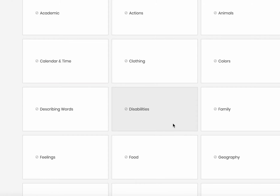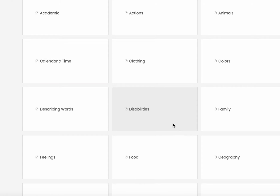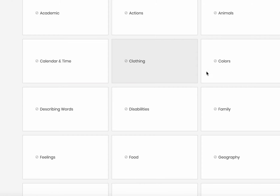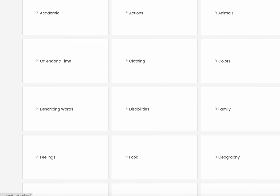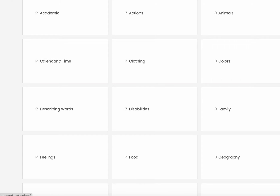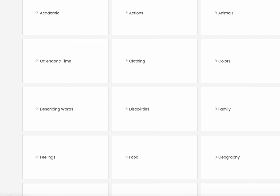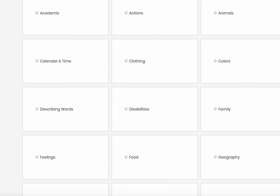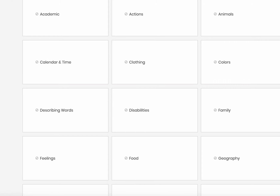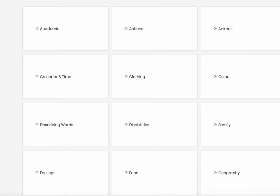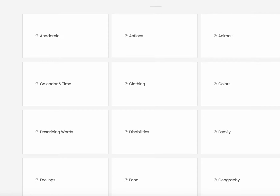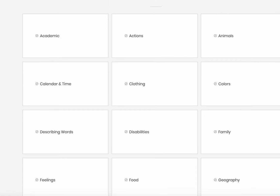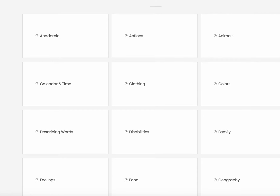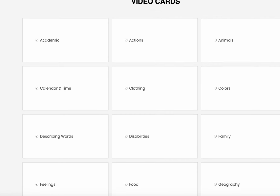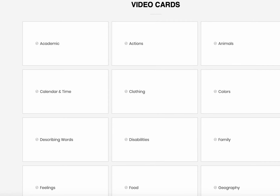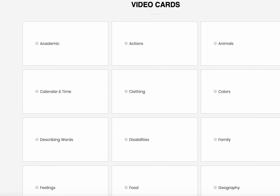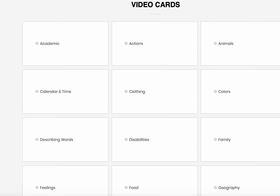different categories that are already existing.